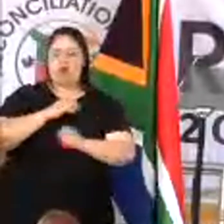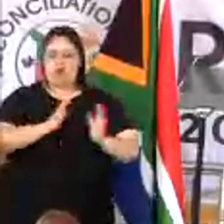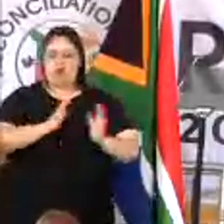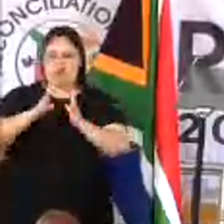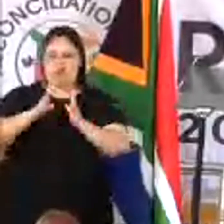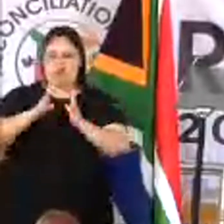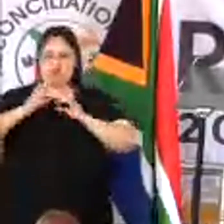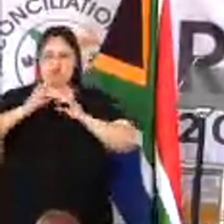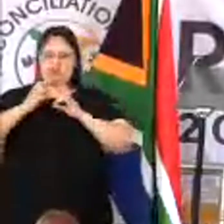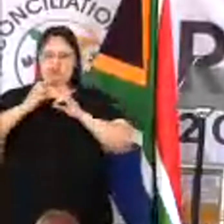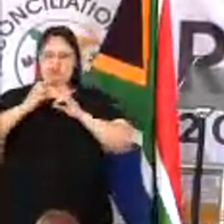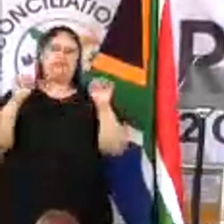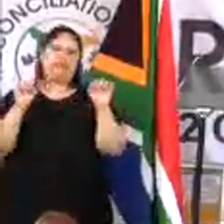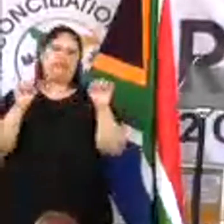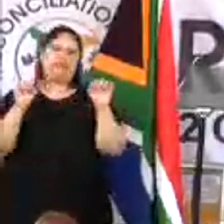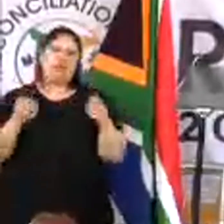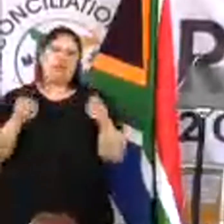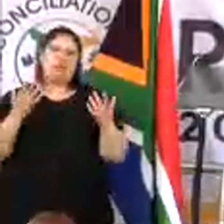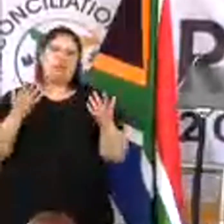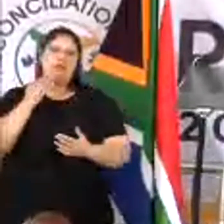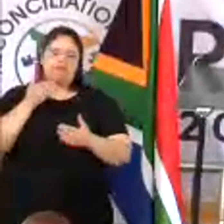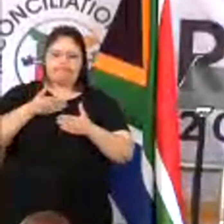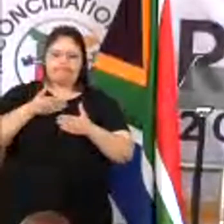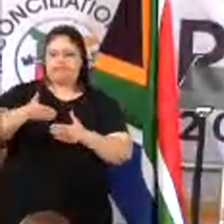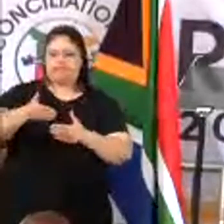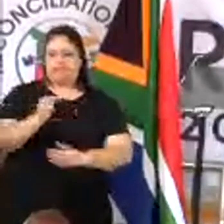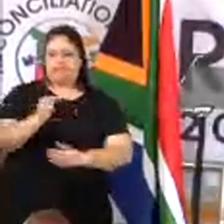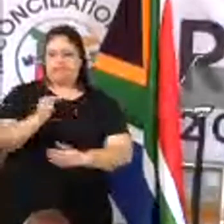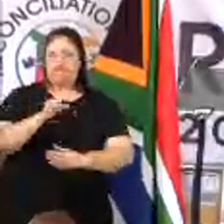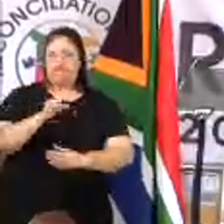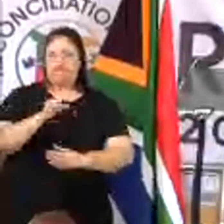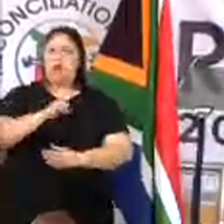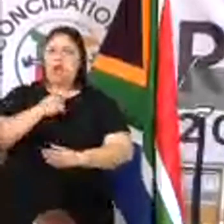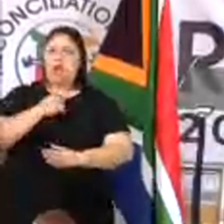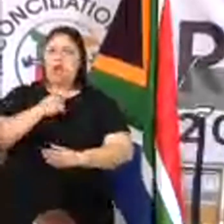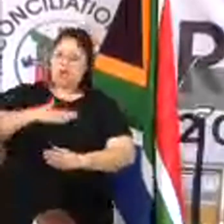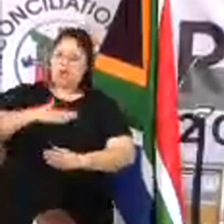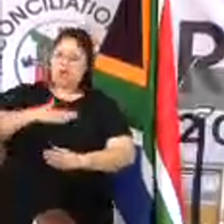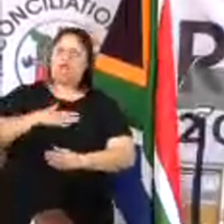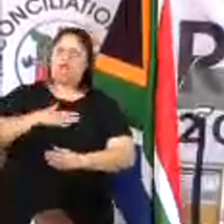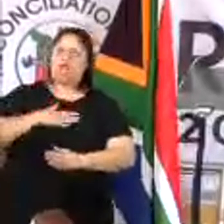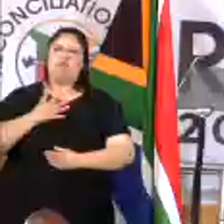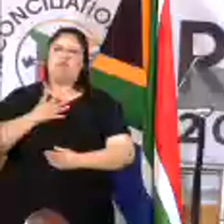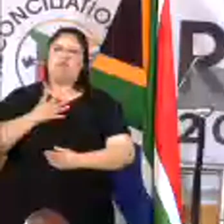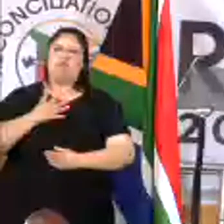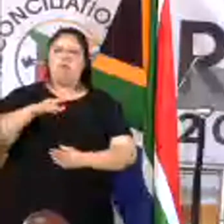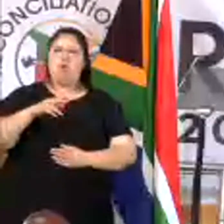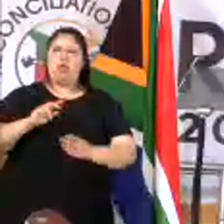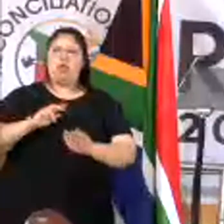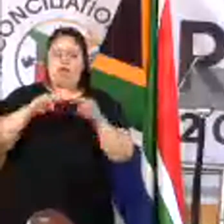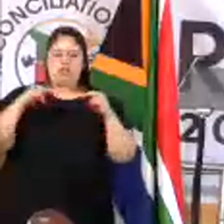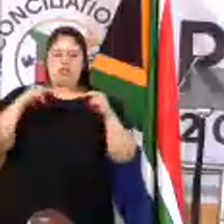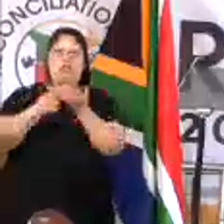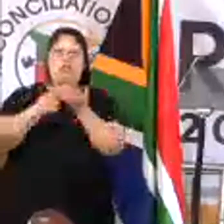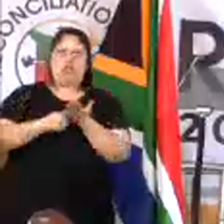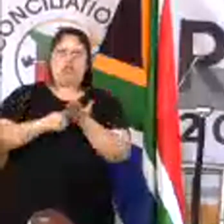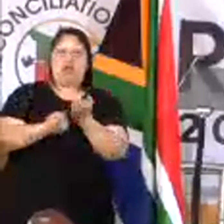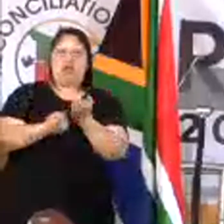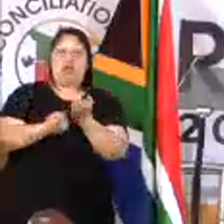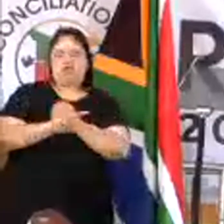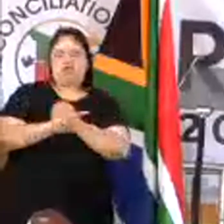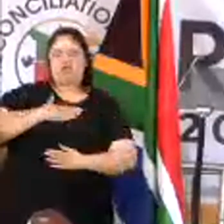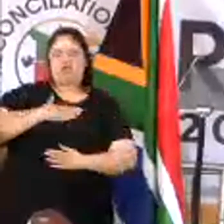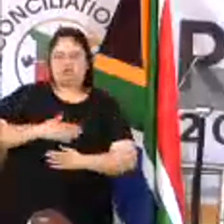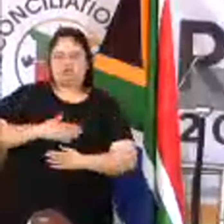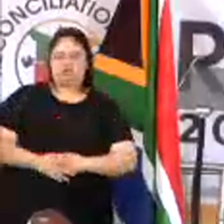can commence in earnest, because we would all want this national dialogue to happen.